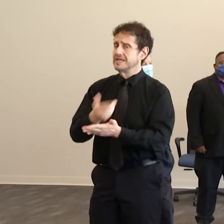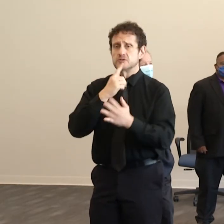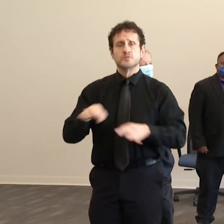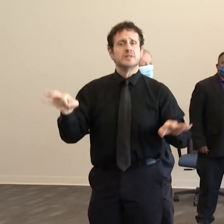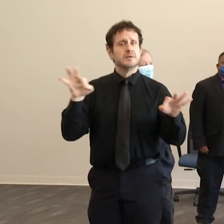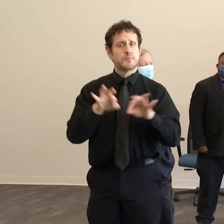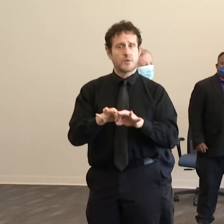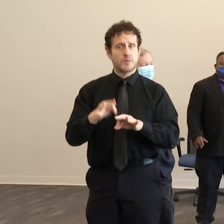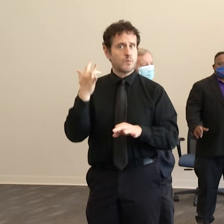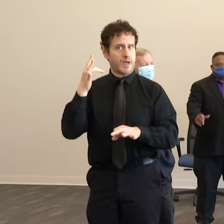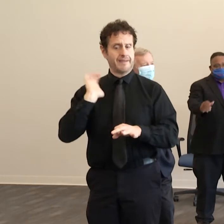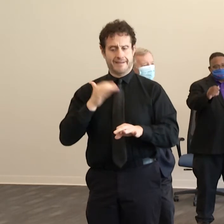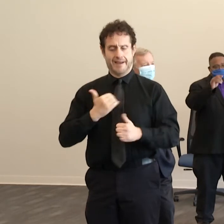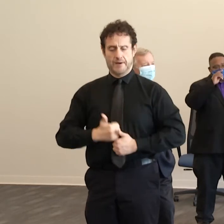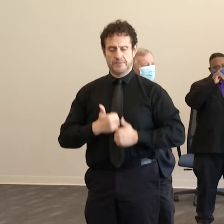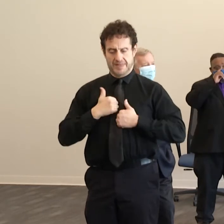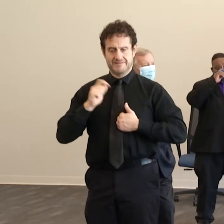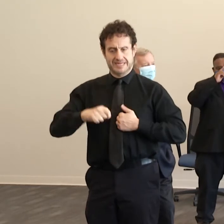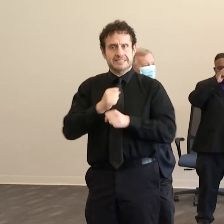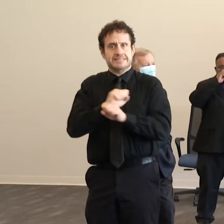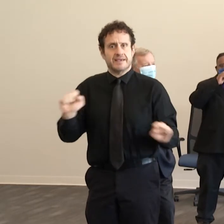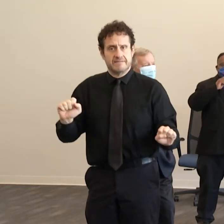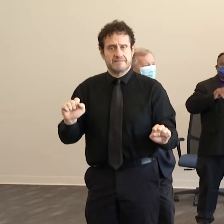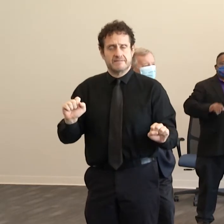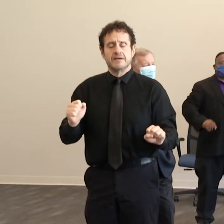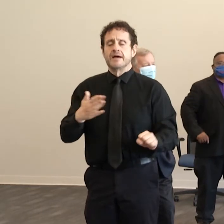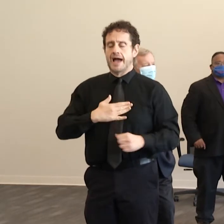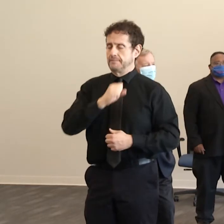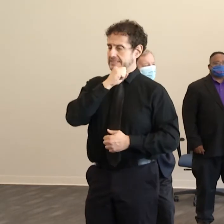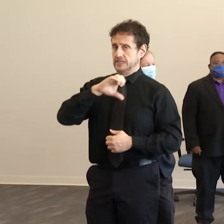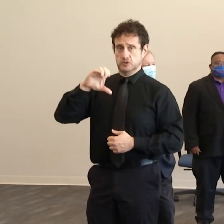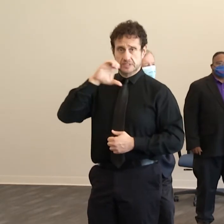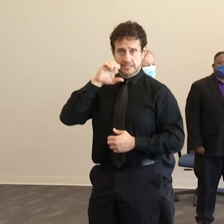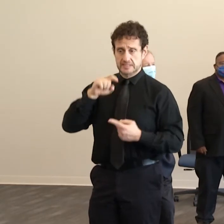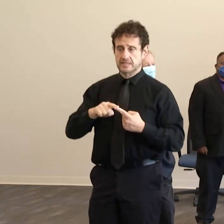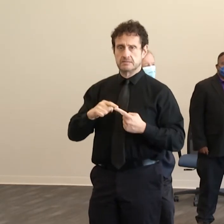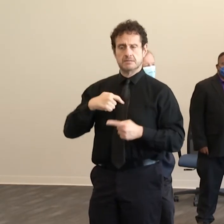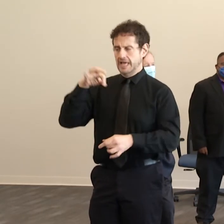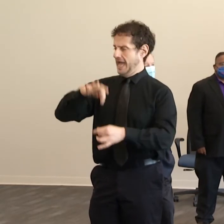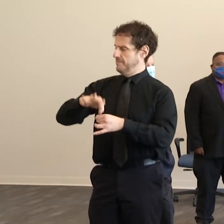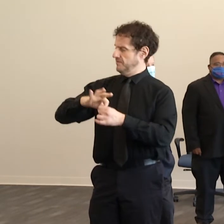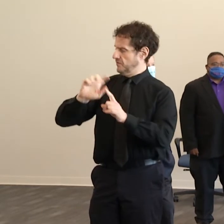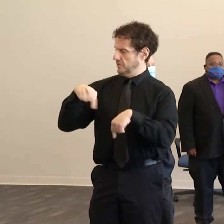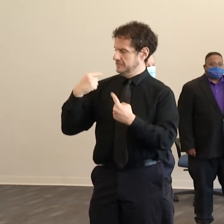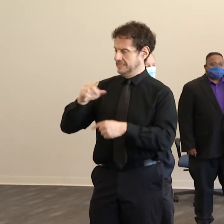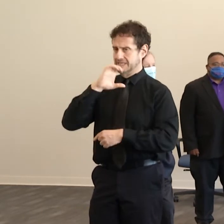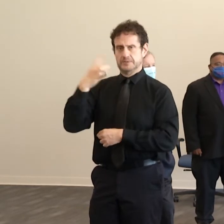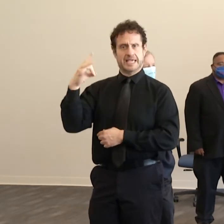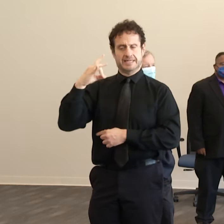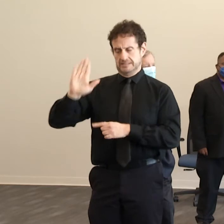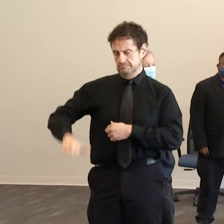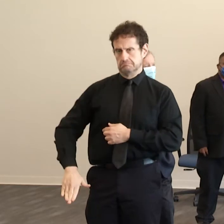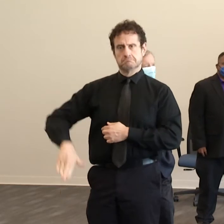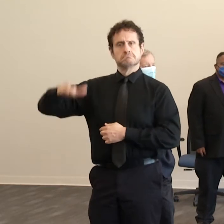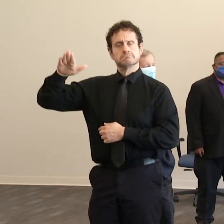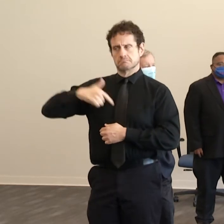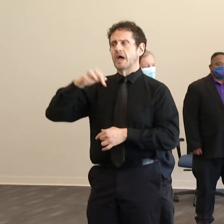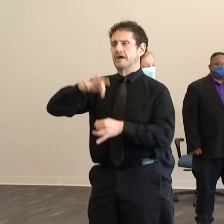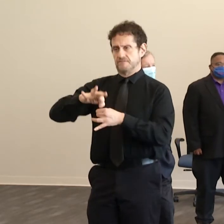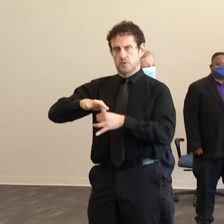lives. And I am a senior citizen, a registered voter, been a voter since I was 18, so I know how important it is to